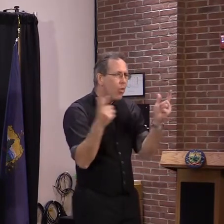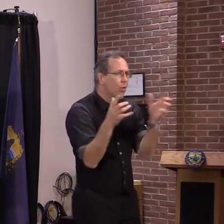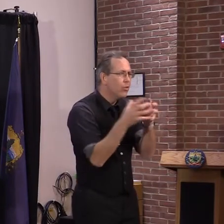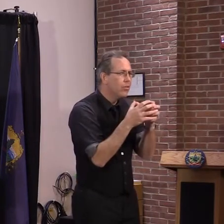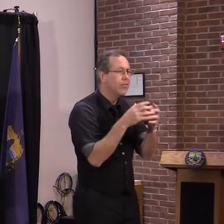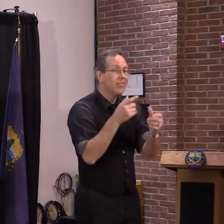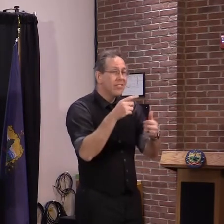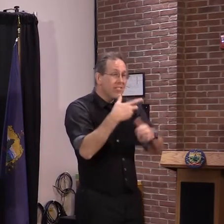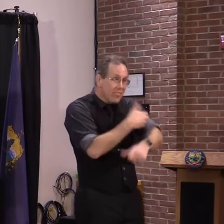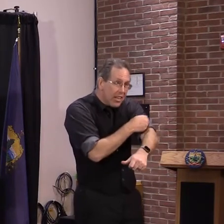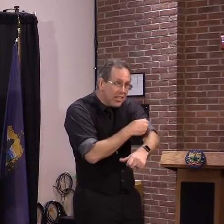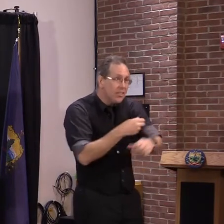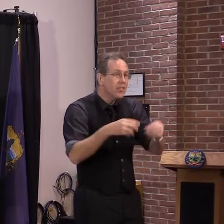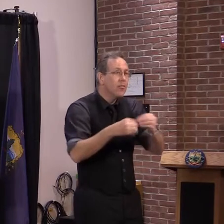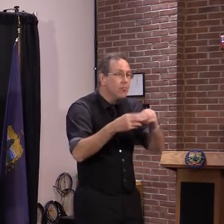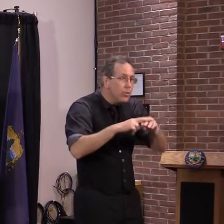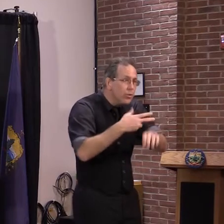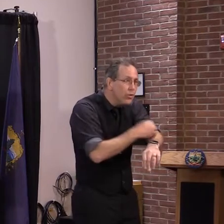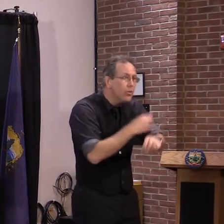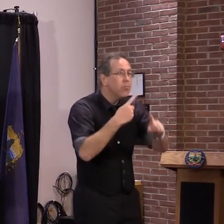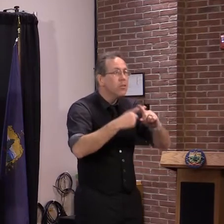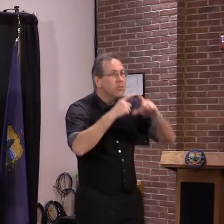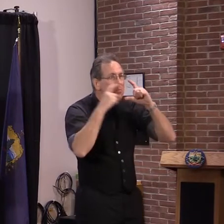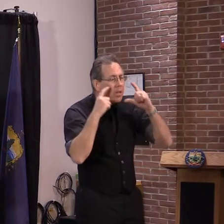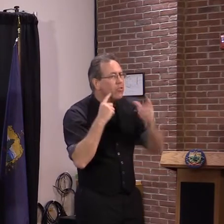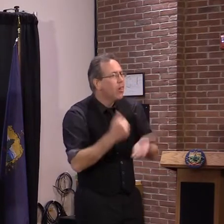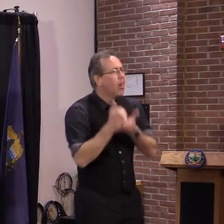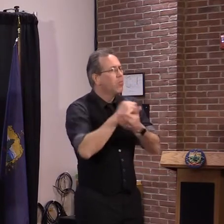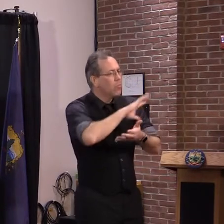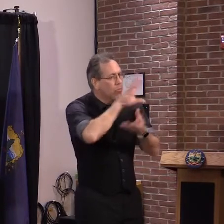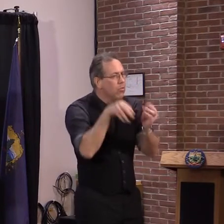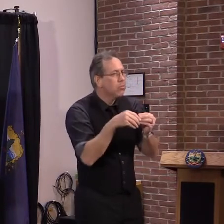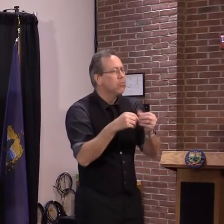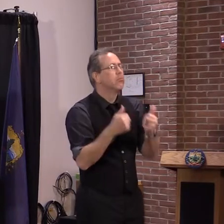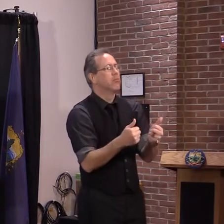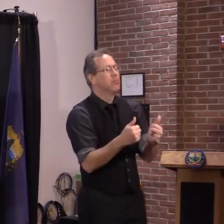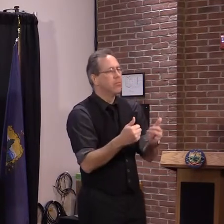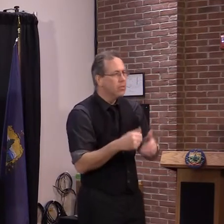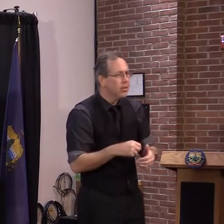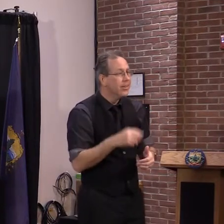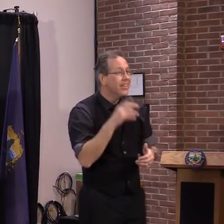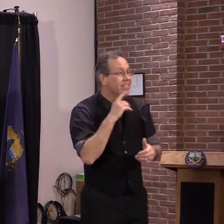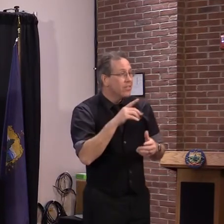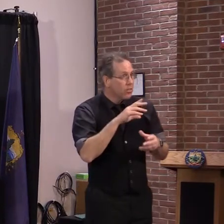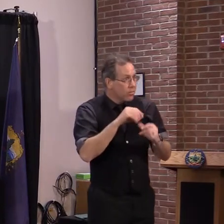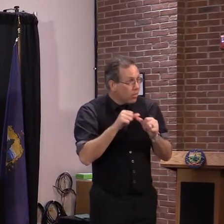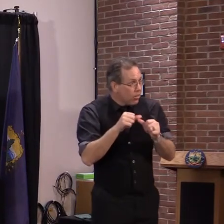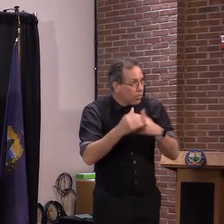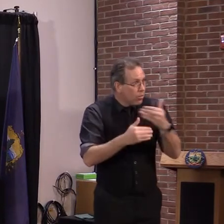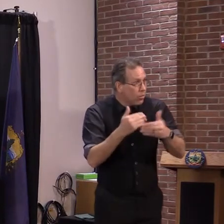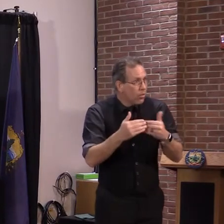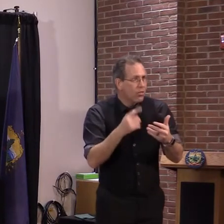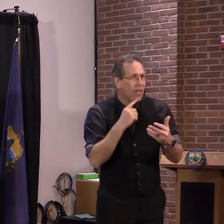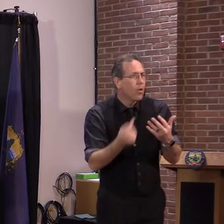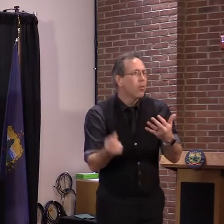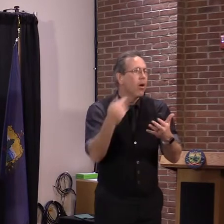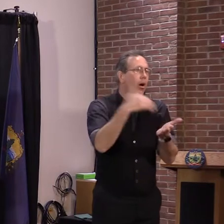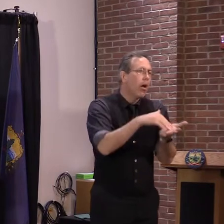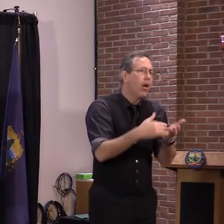the same, there should be no need to put it back into play. And that would go for schools, that would go